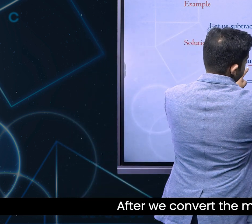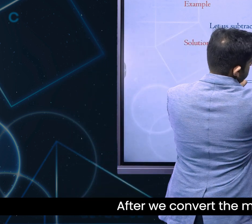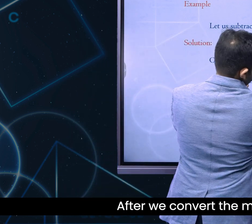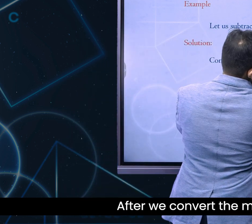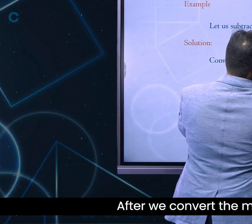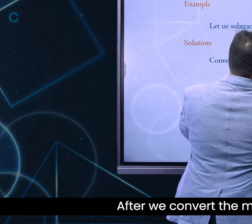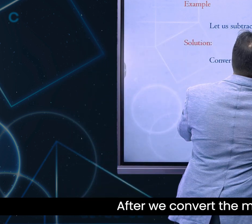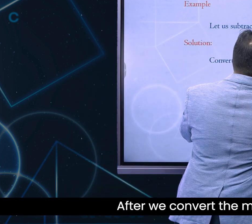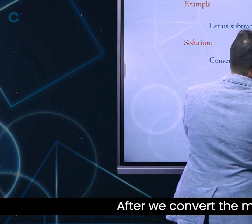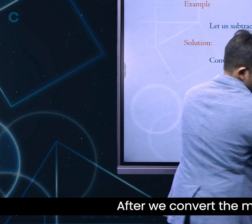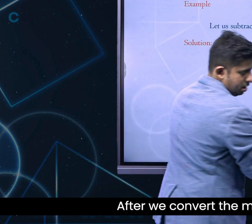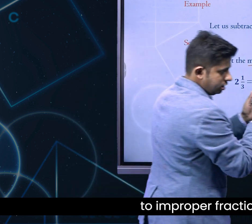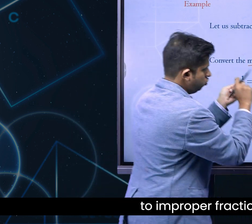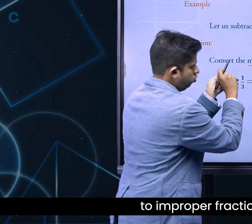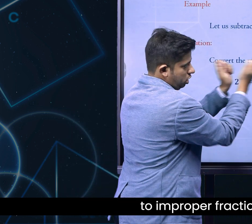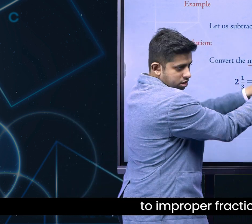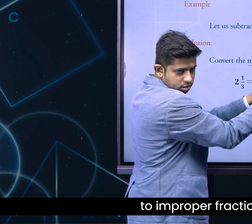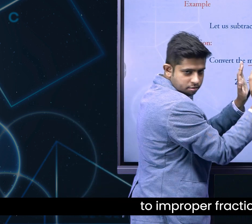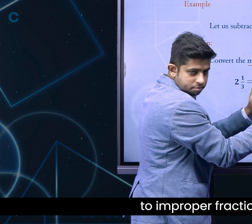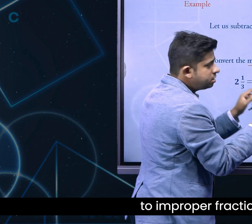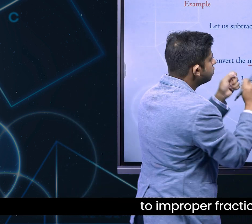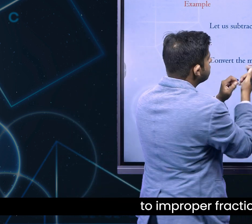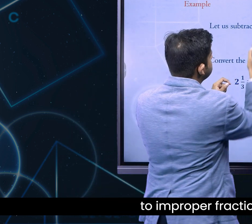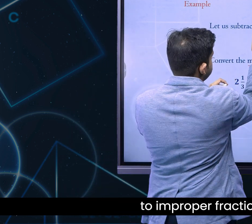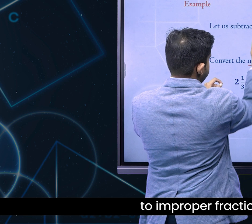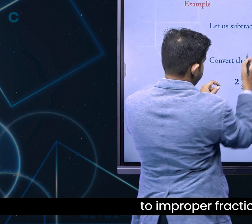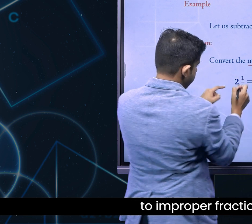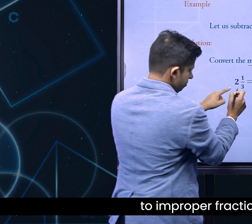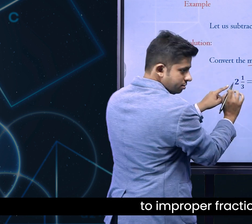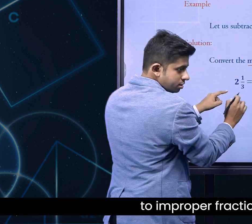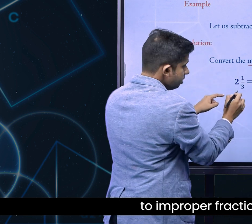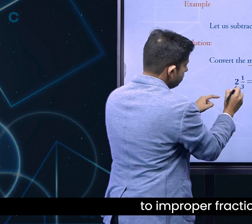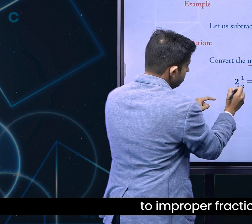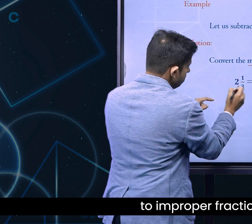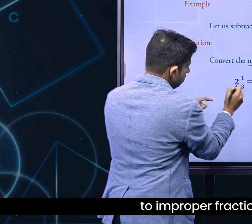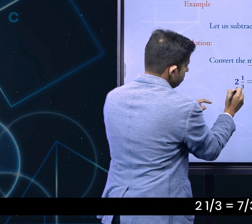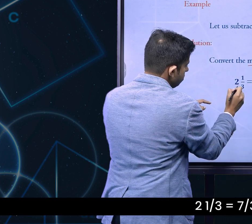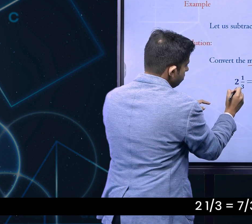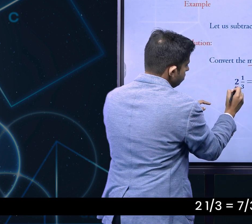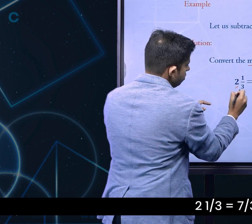After we convert the mixed fractions to improper fractions, we get 2 by 3